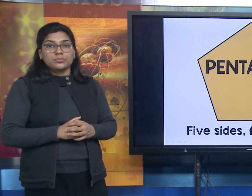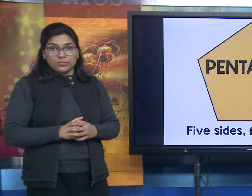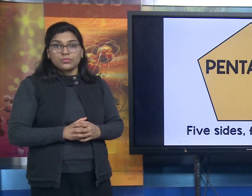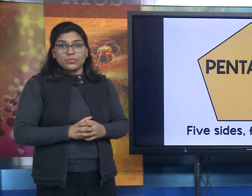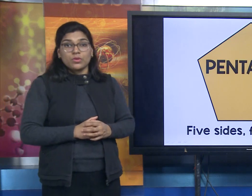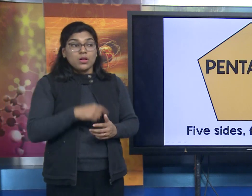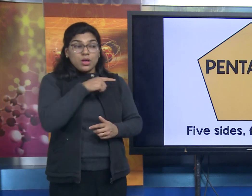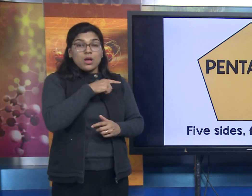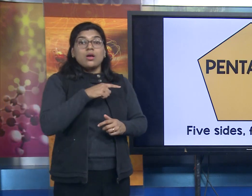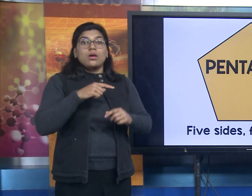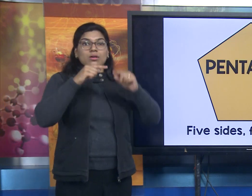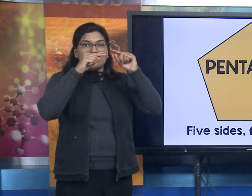word,